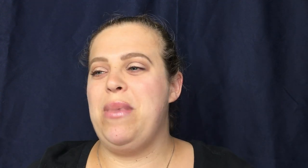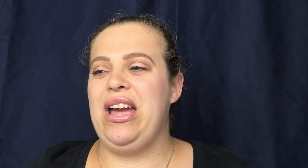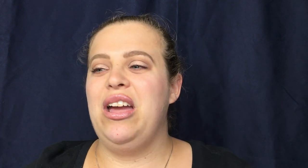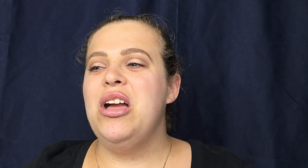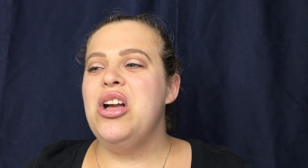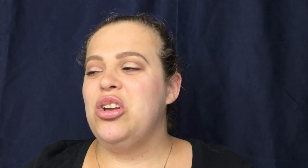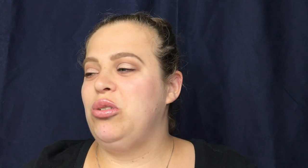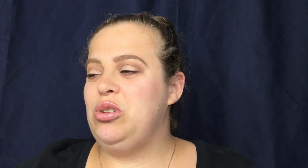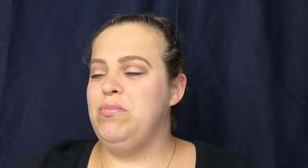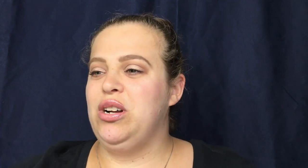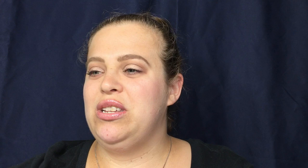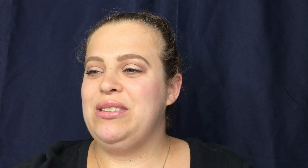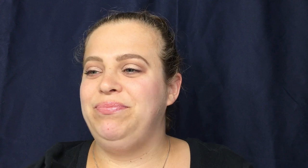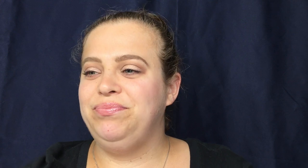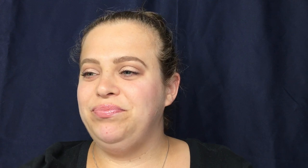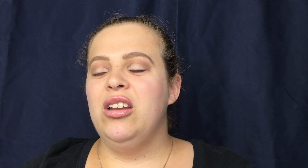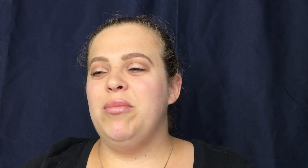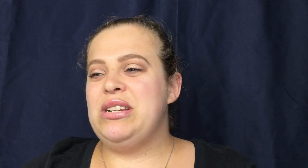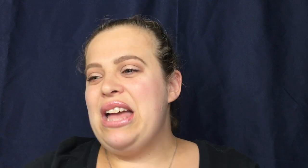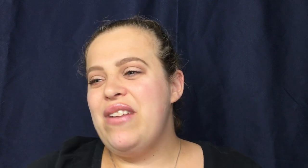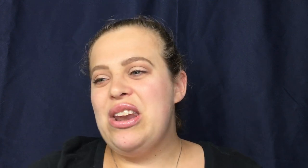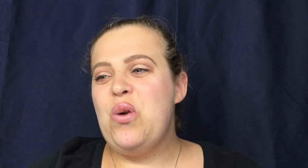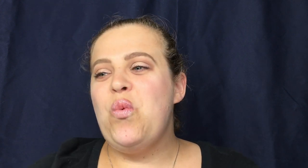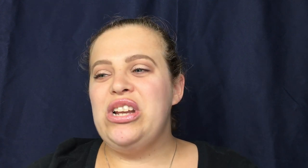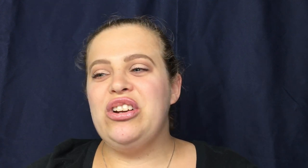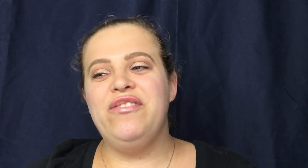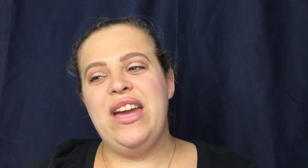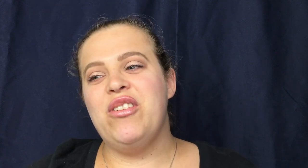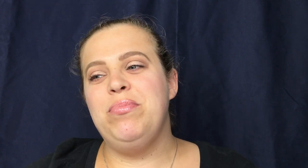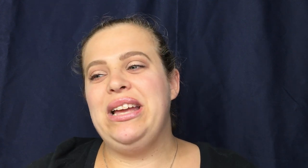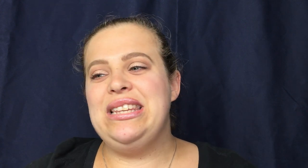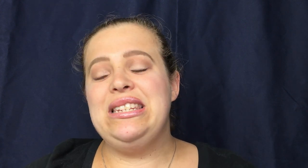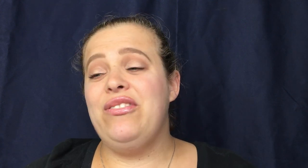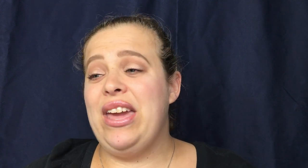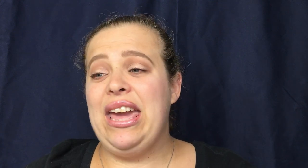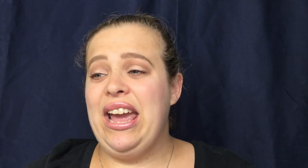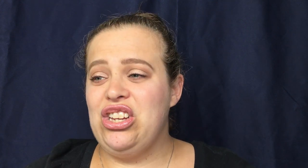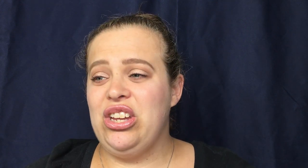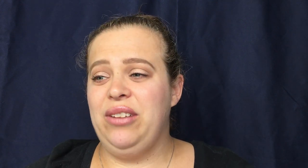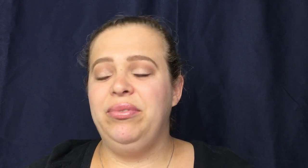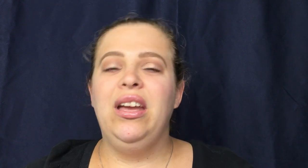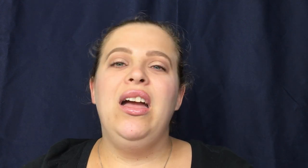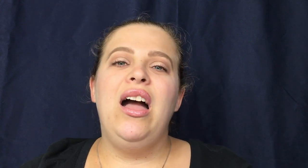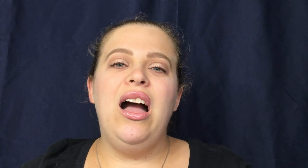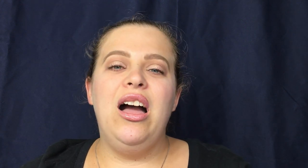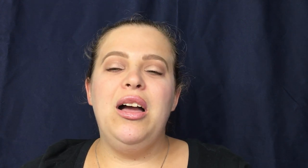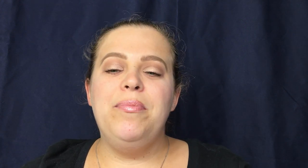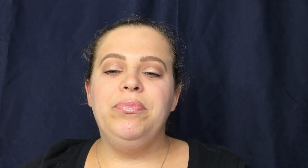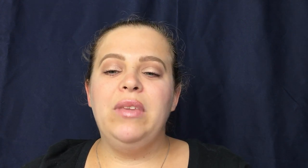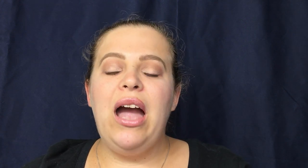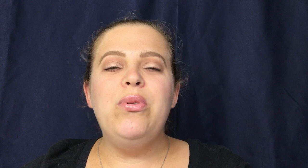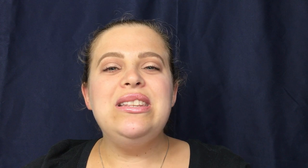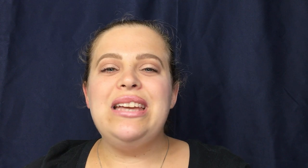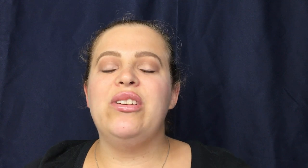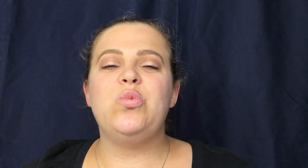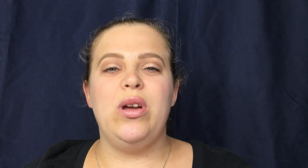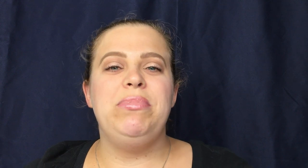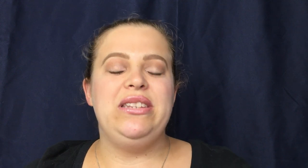my go-to books. Number seven, what's your favorite place to vacation? I wouldn't say there's one